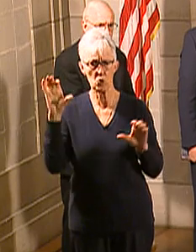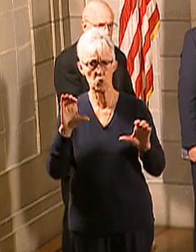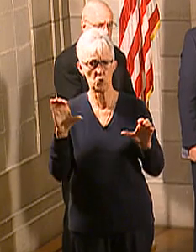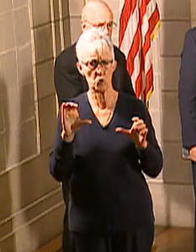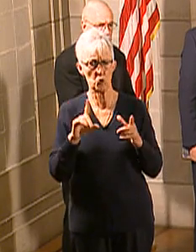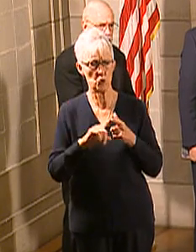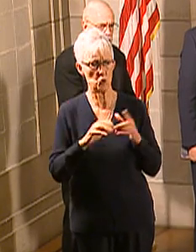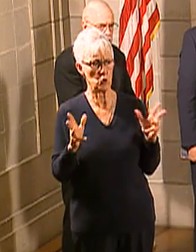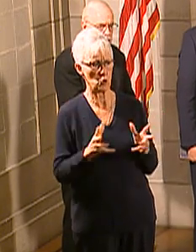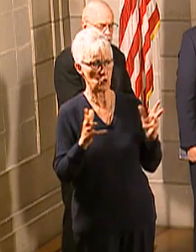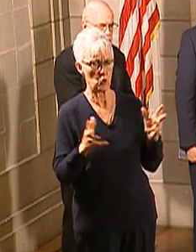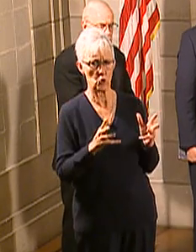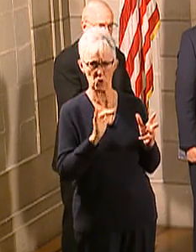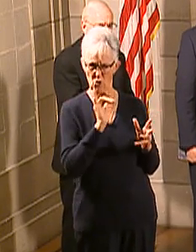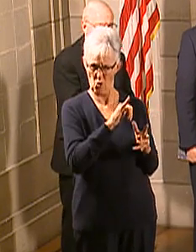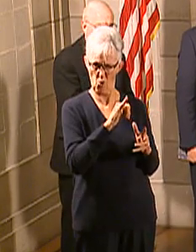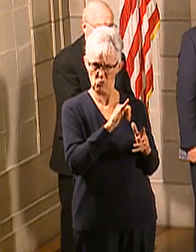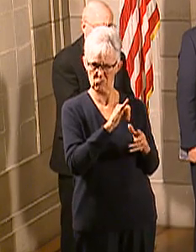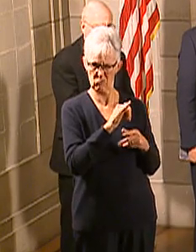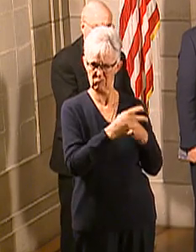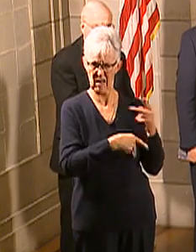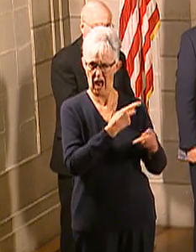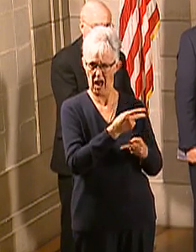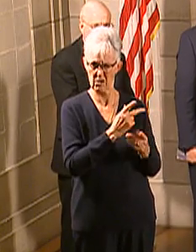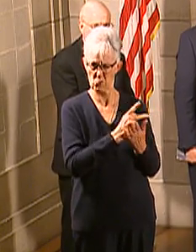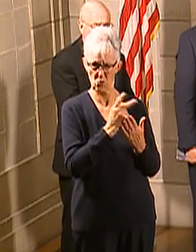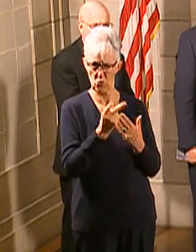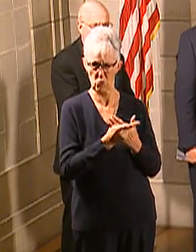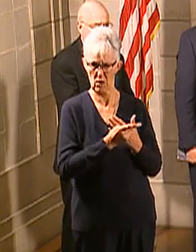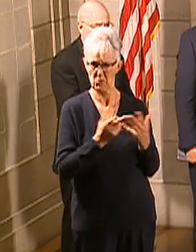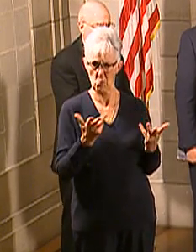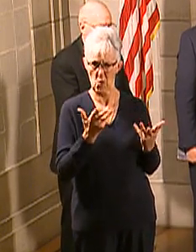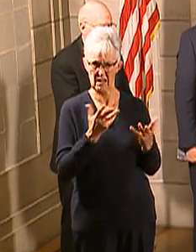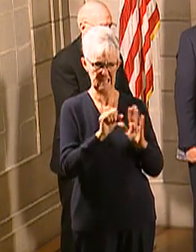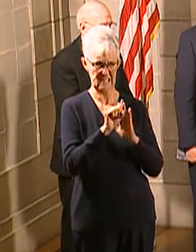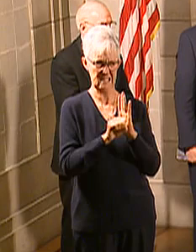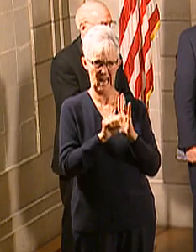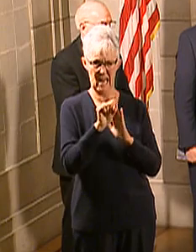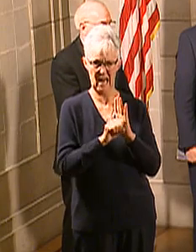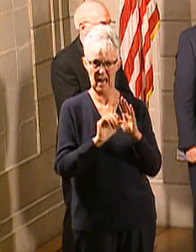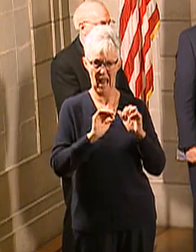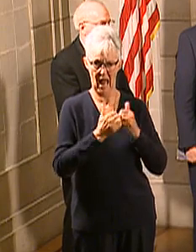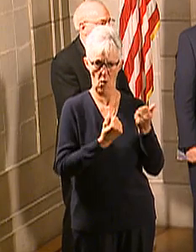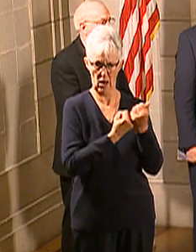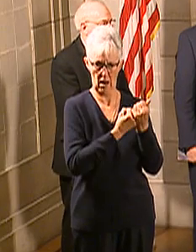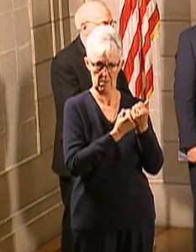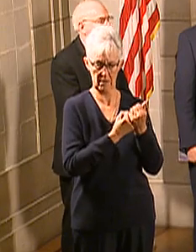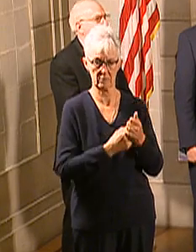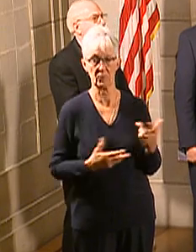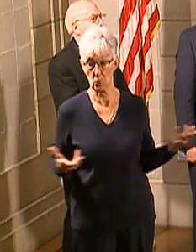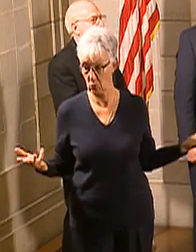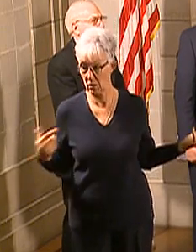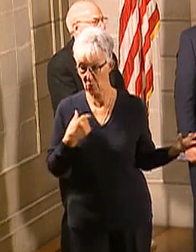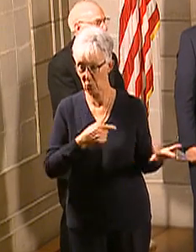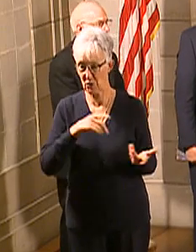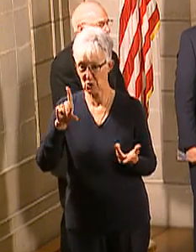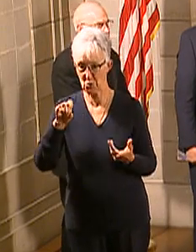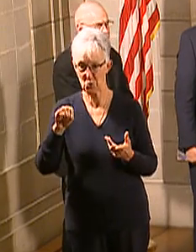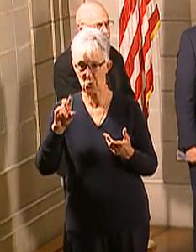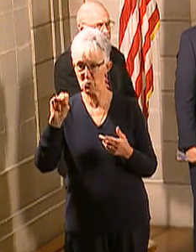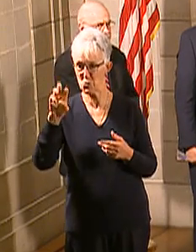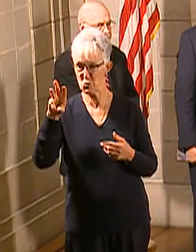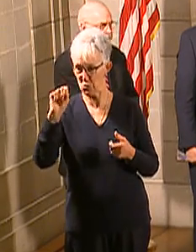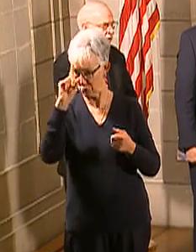programs? So Martha's question was, what does state government do to encourage these types of programs? One, we do press conferences like this. And